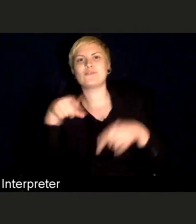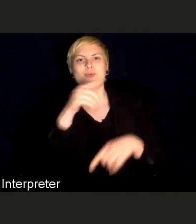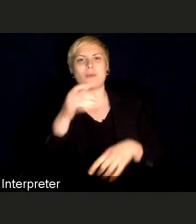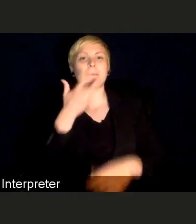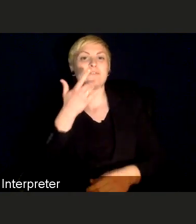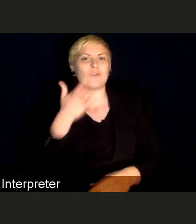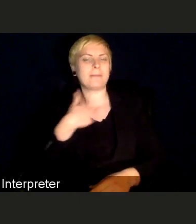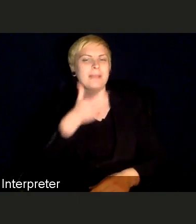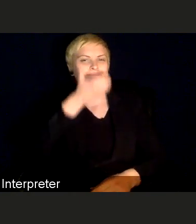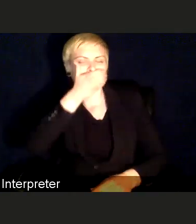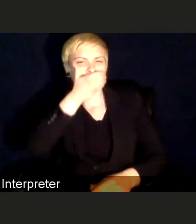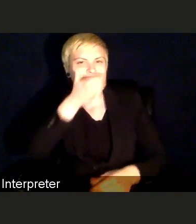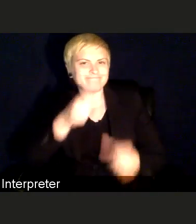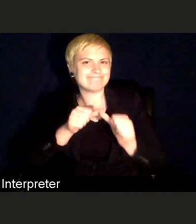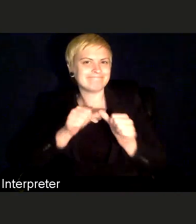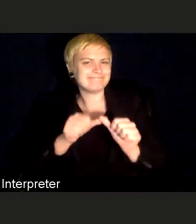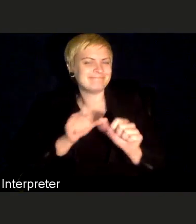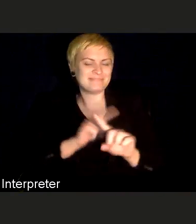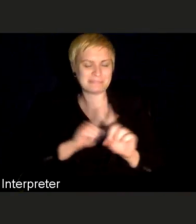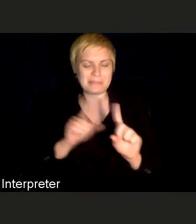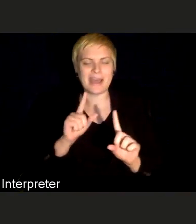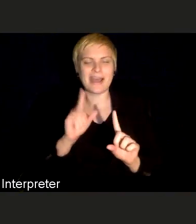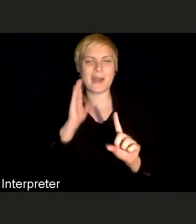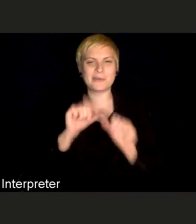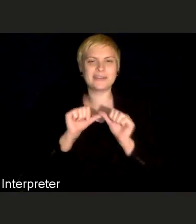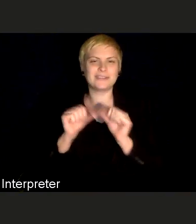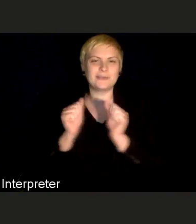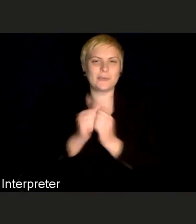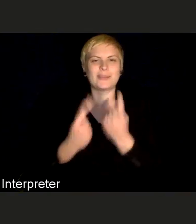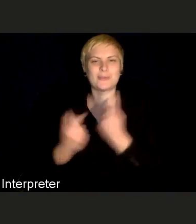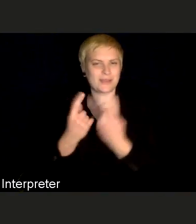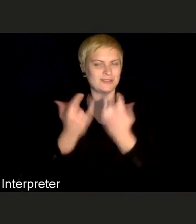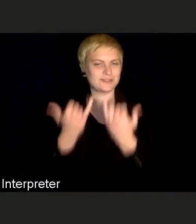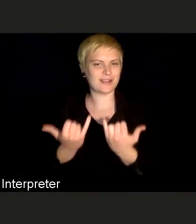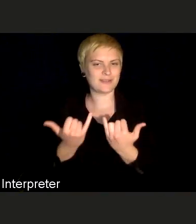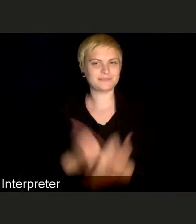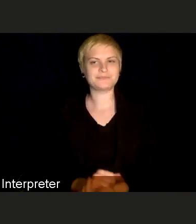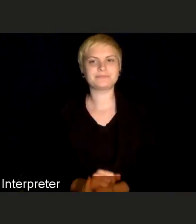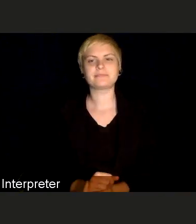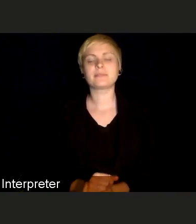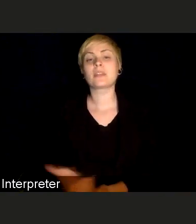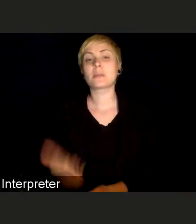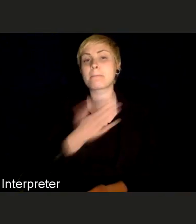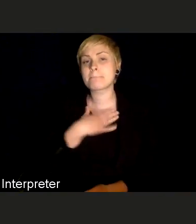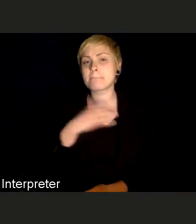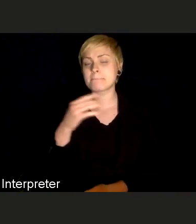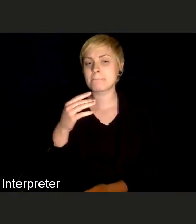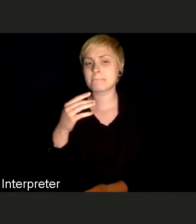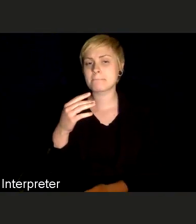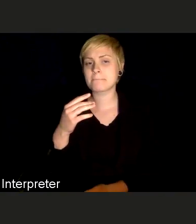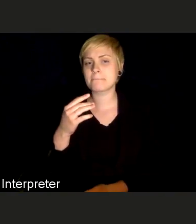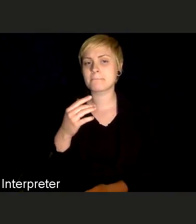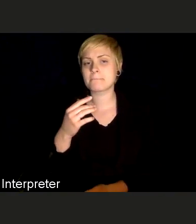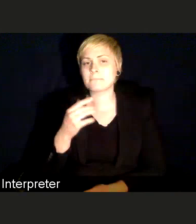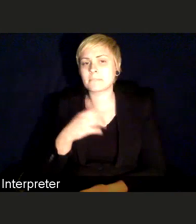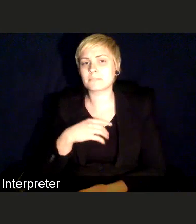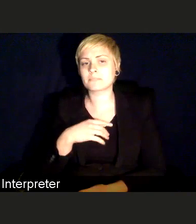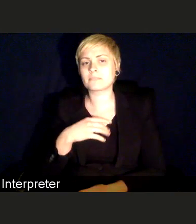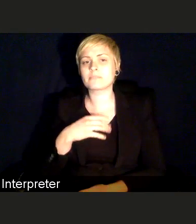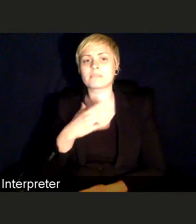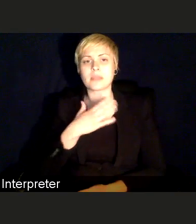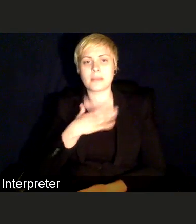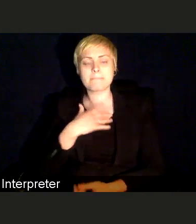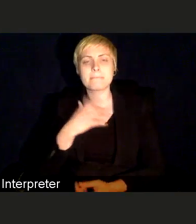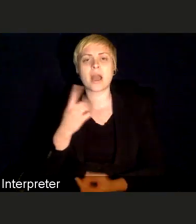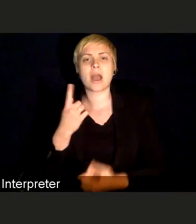will continue forward with the questions. Now, my questions are generated